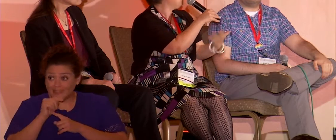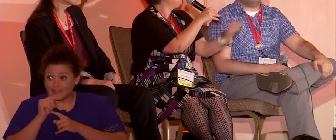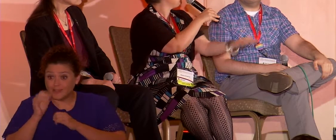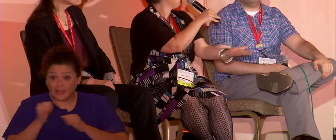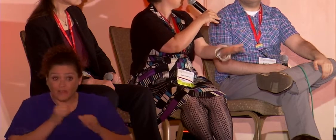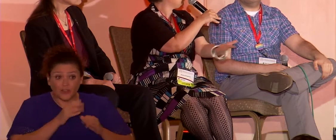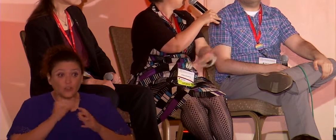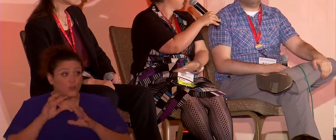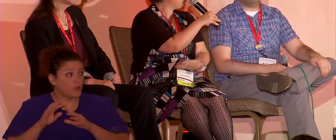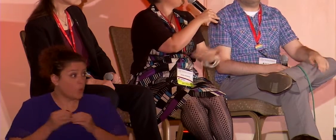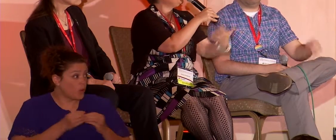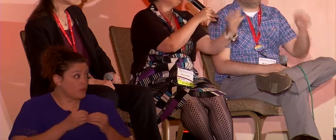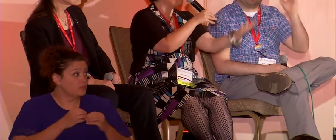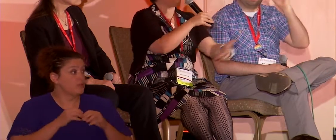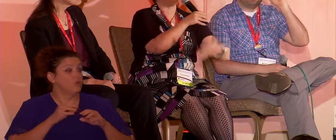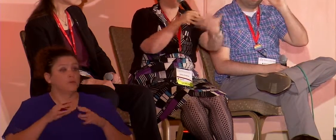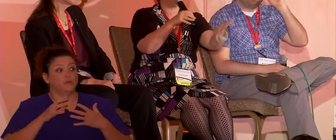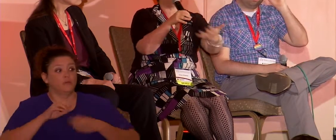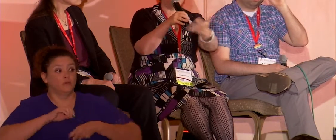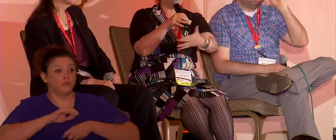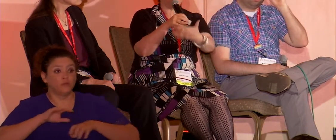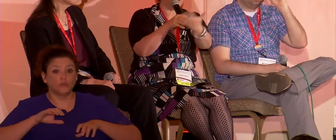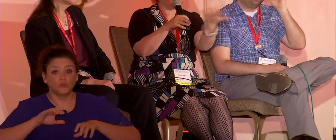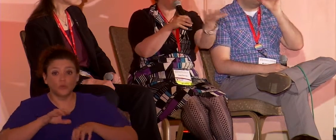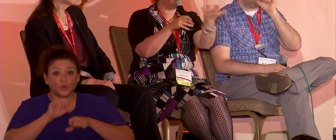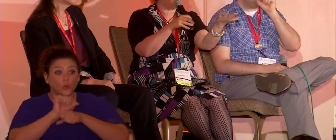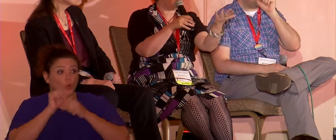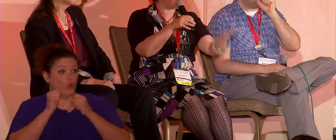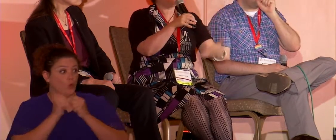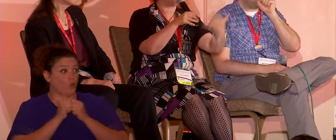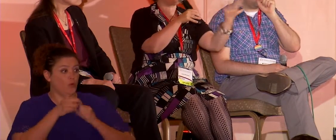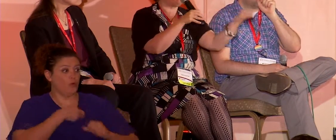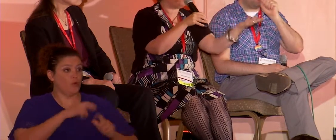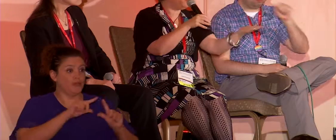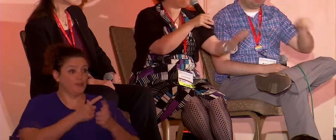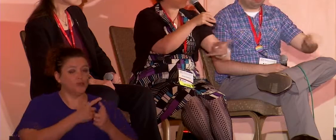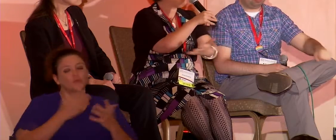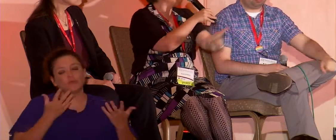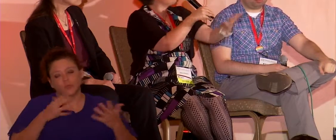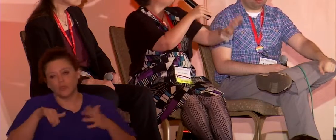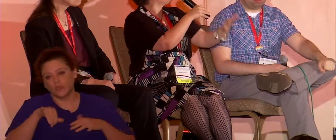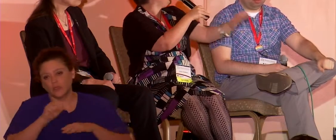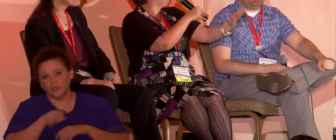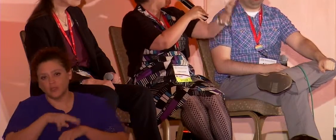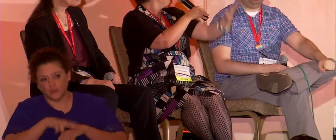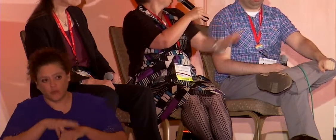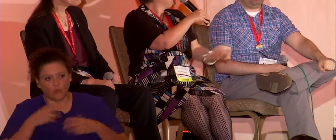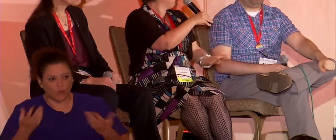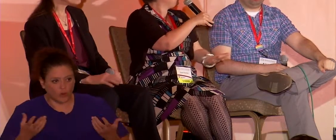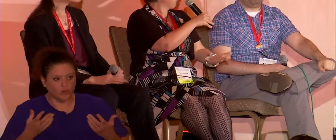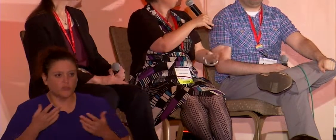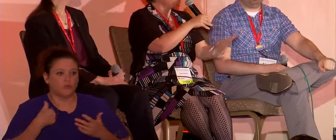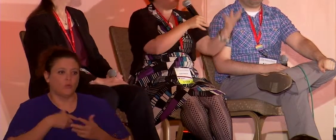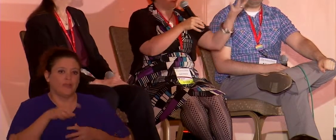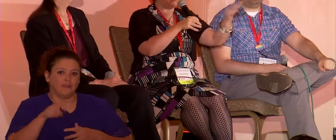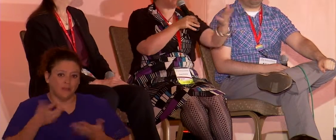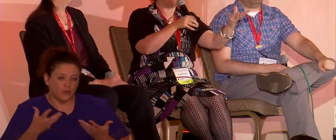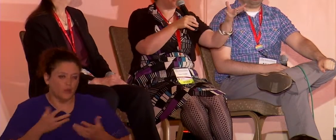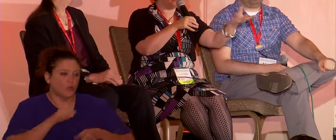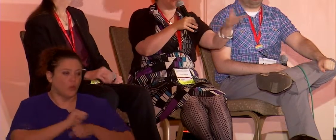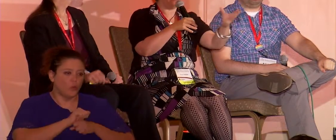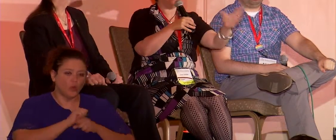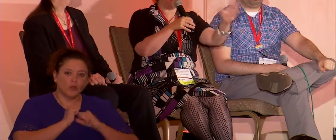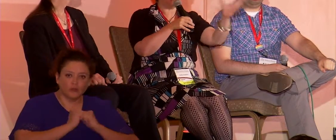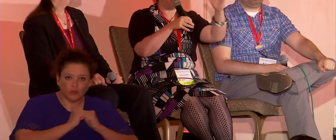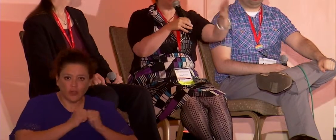to do coalition work with, you know, progressive religious groups that we have issues in common with? Well, yes, of course. You know, that's what coalition work means. You know, it's like you work together